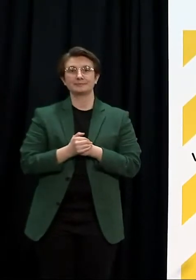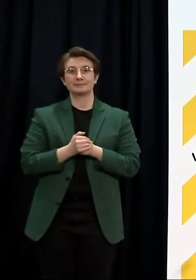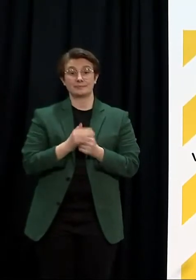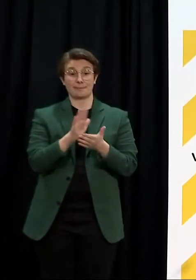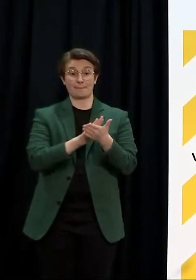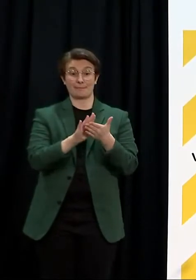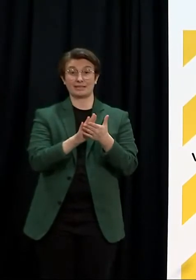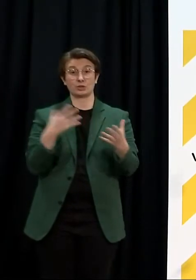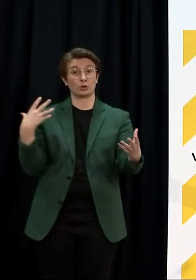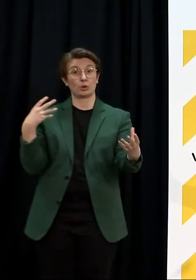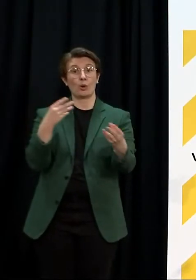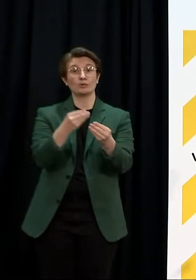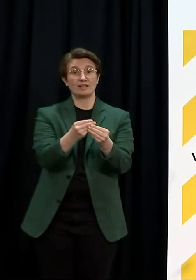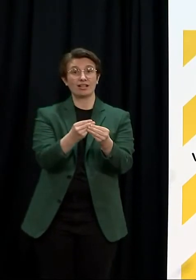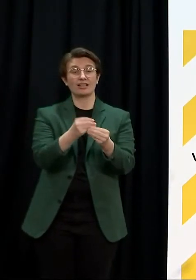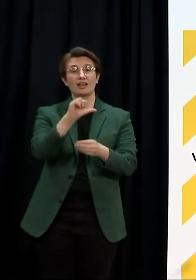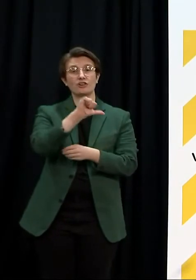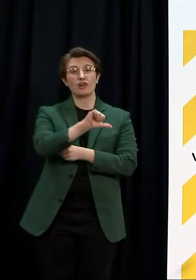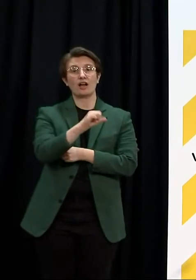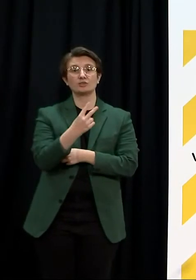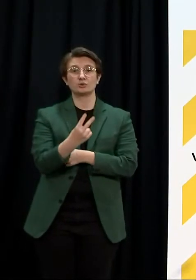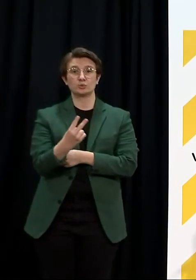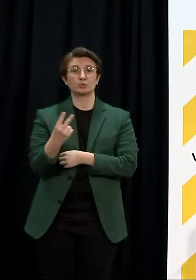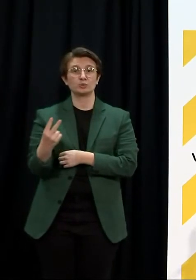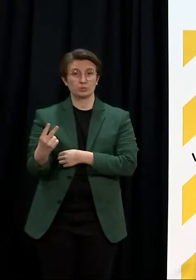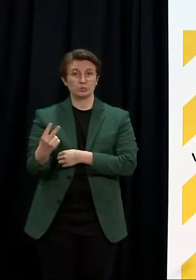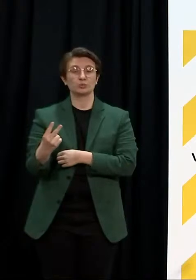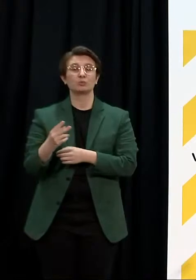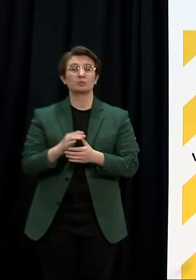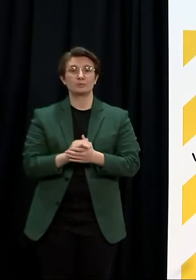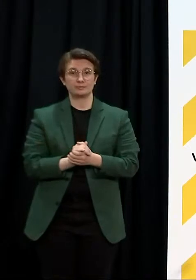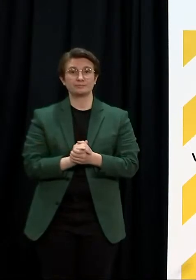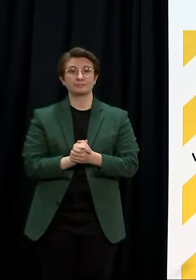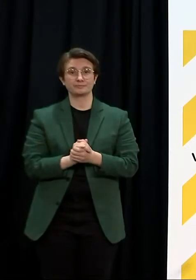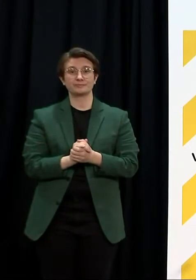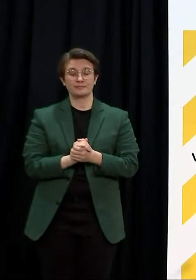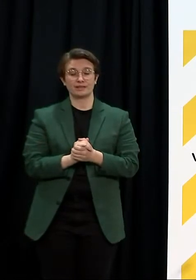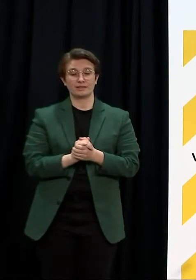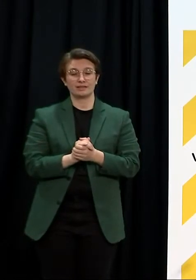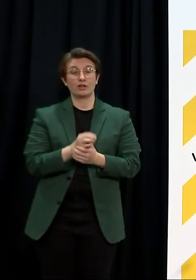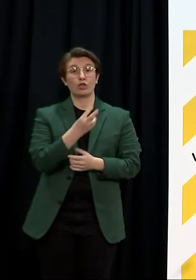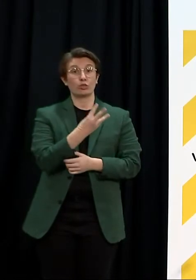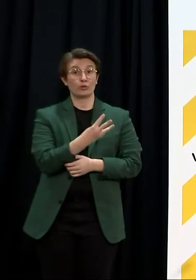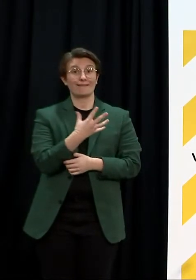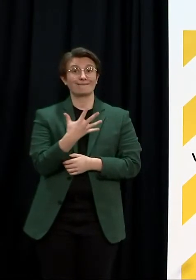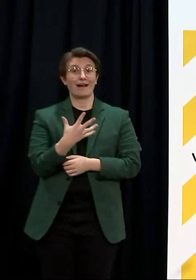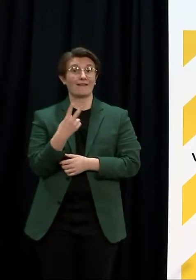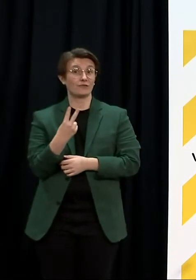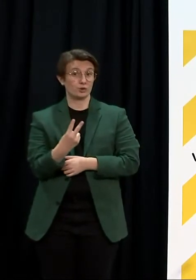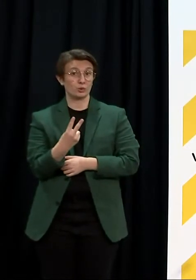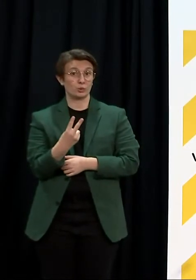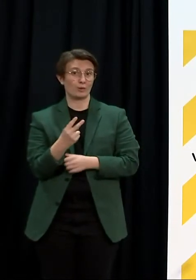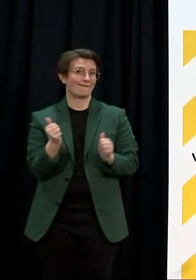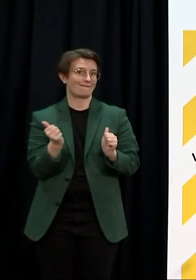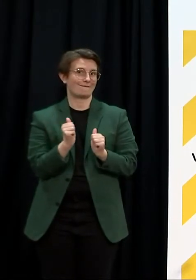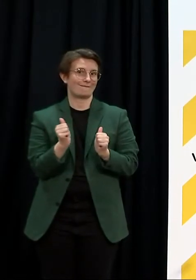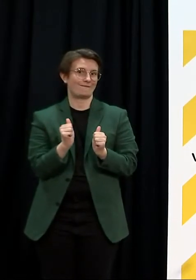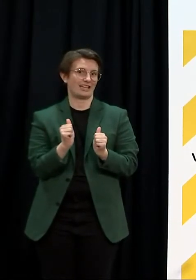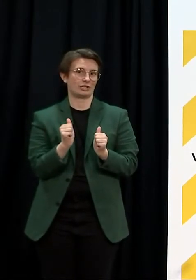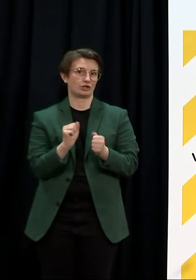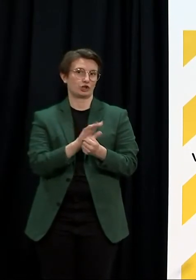total number of cases in the outbreak to 922, and of these, 352 are now deemed to have